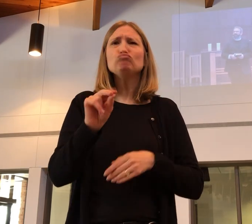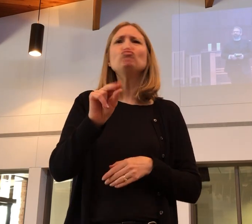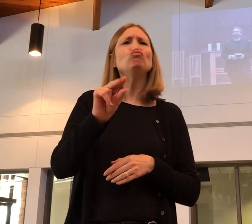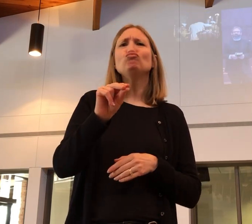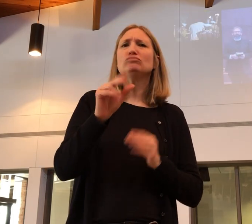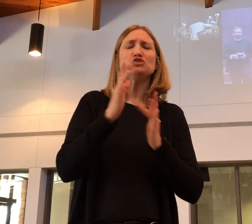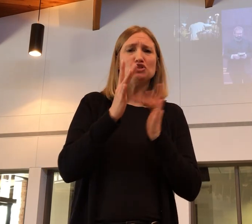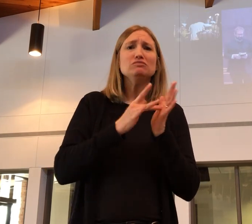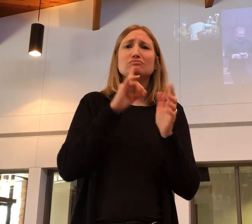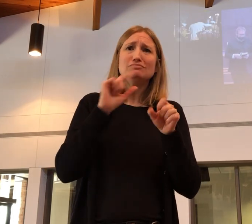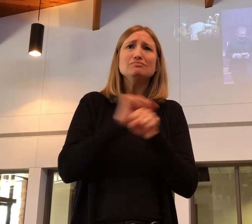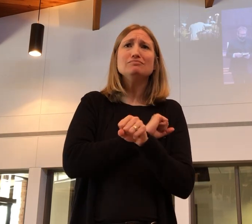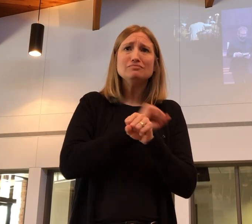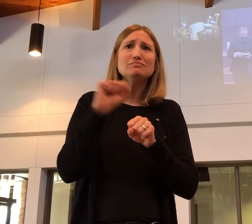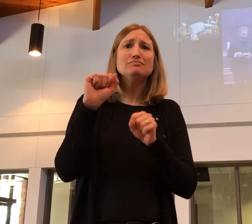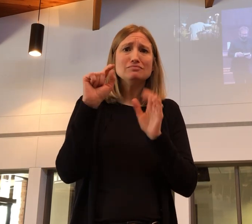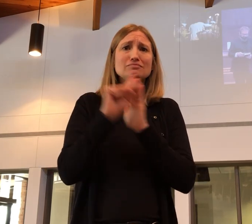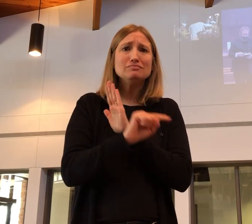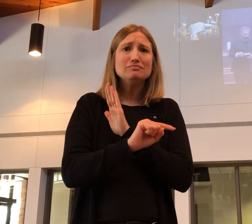to actually be taken.